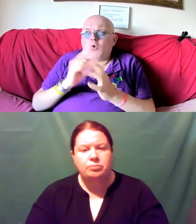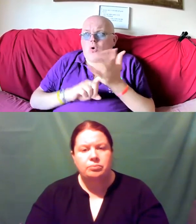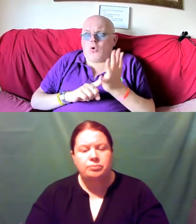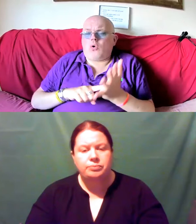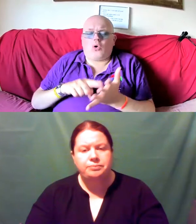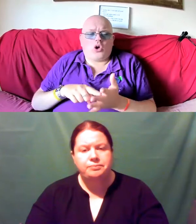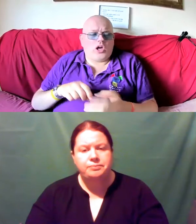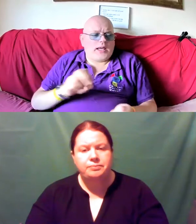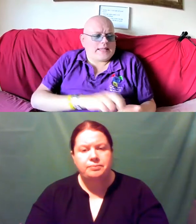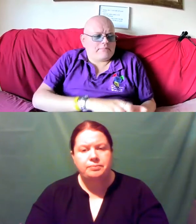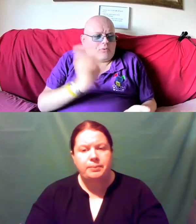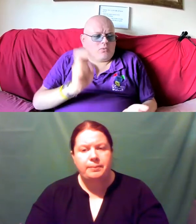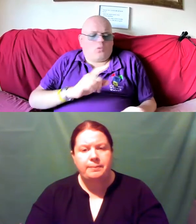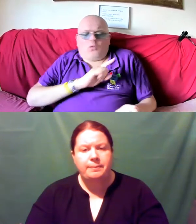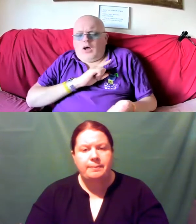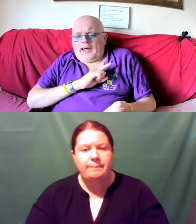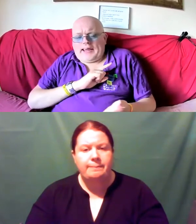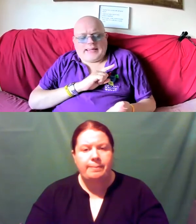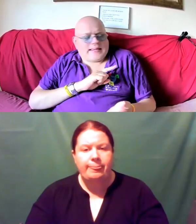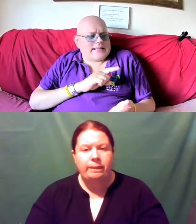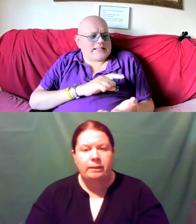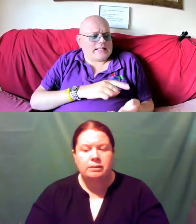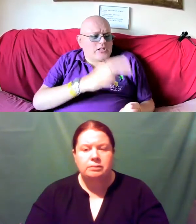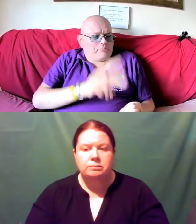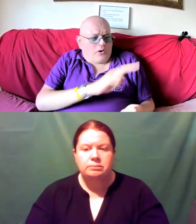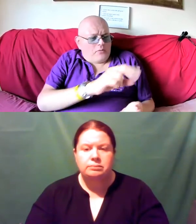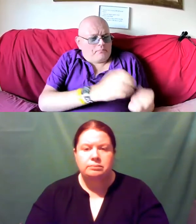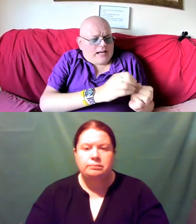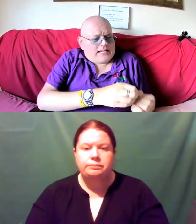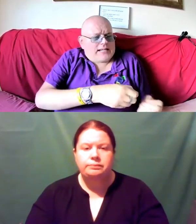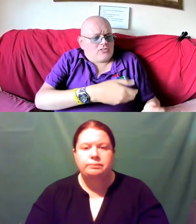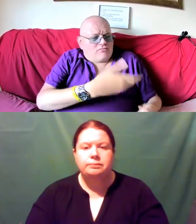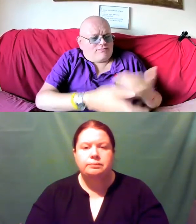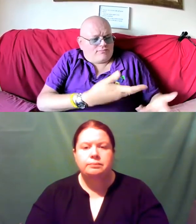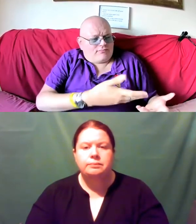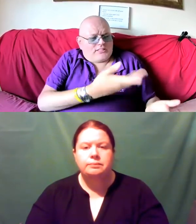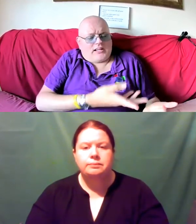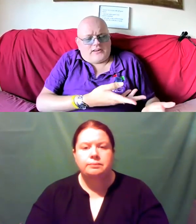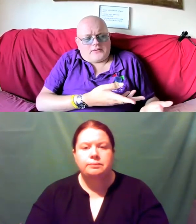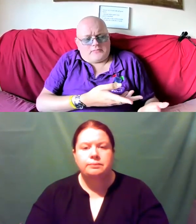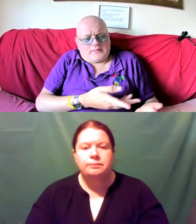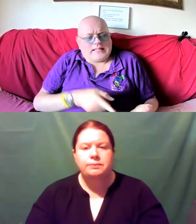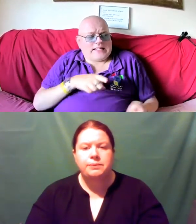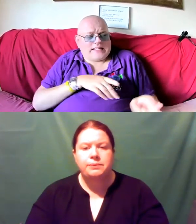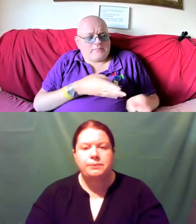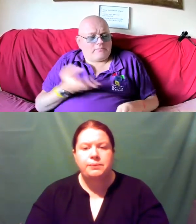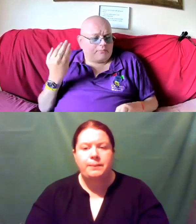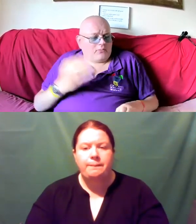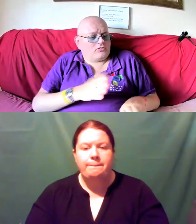document. So he was in training some years after I was. But no, I basically